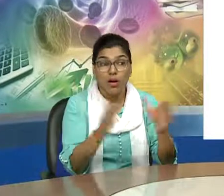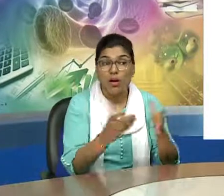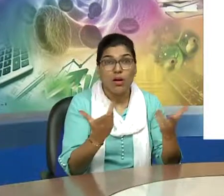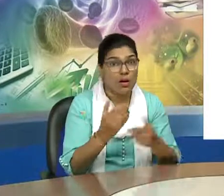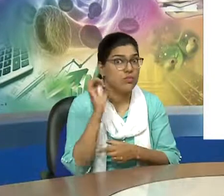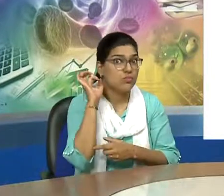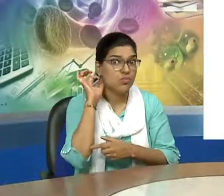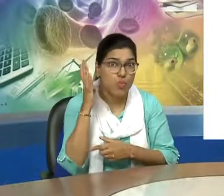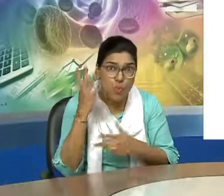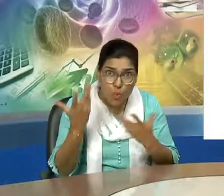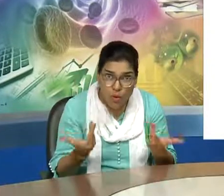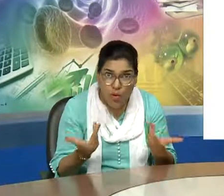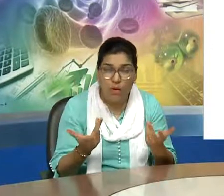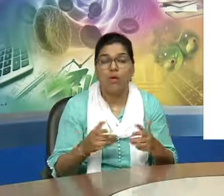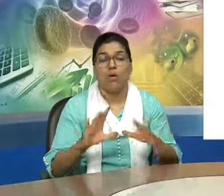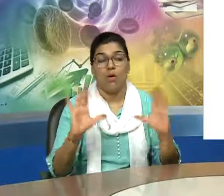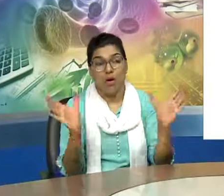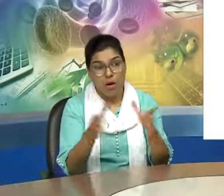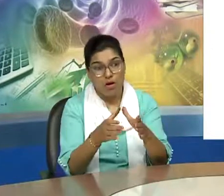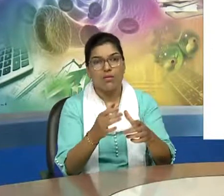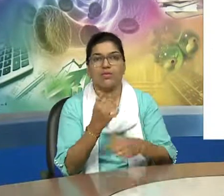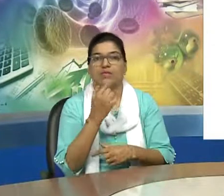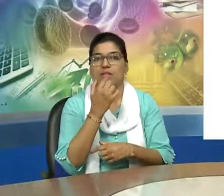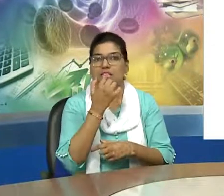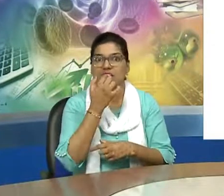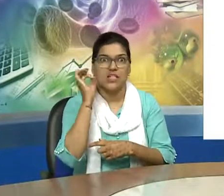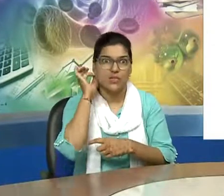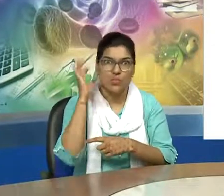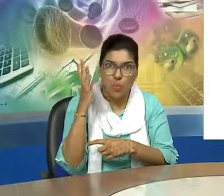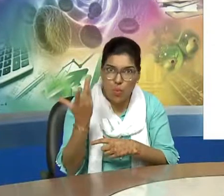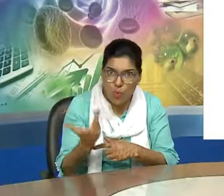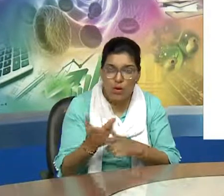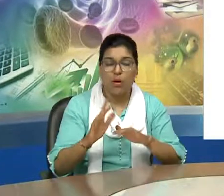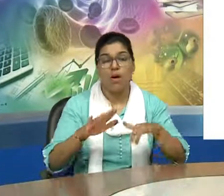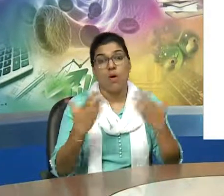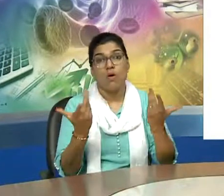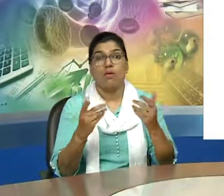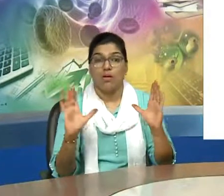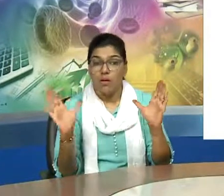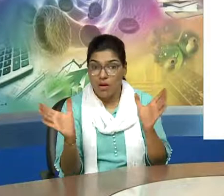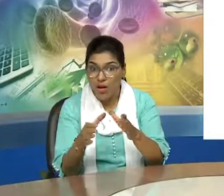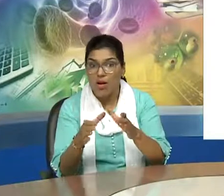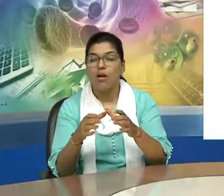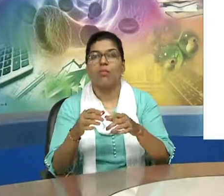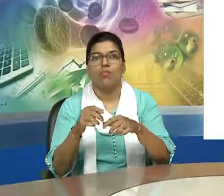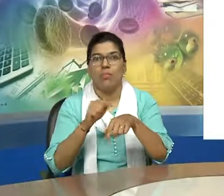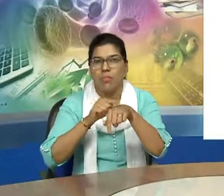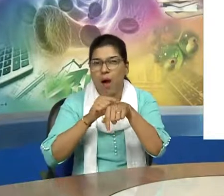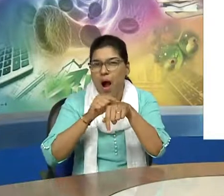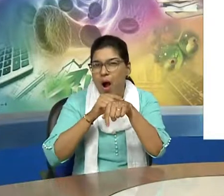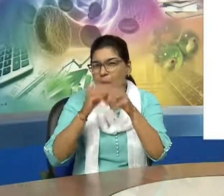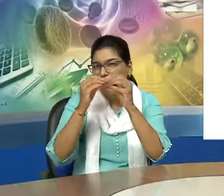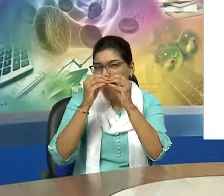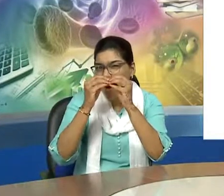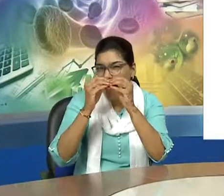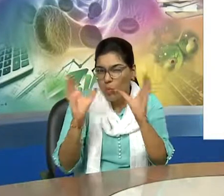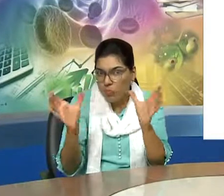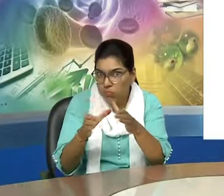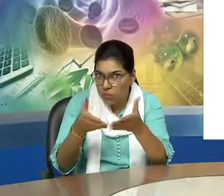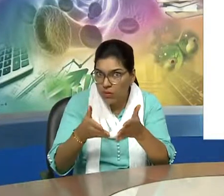And accordingly, we get different kinds of things, or you can say different resources.